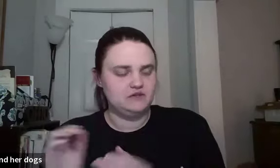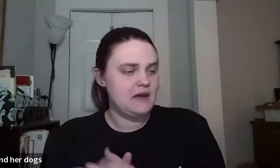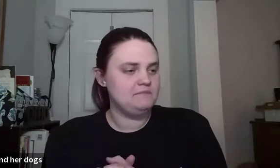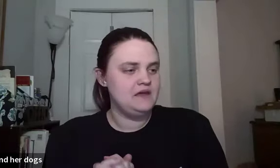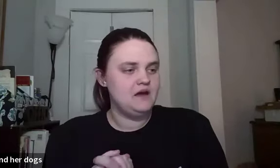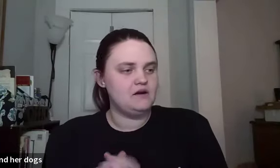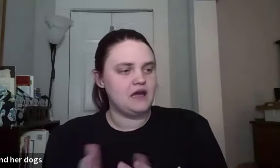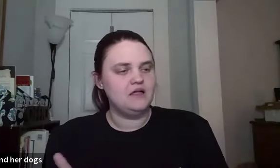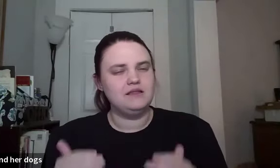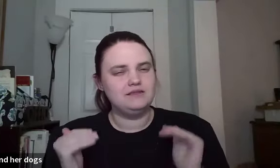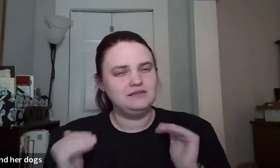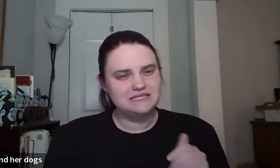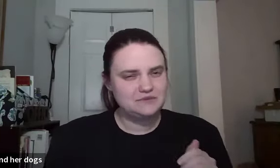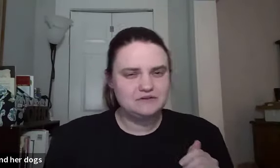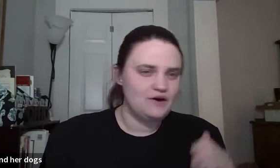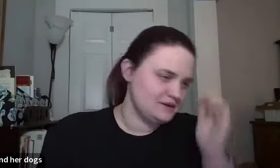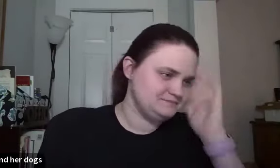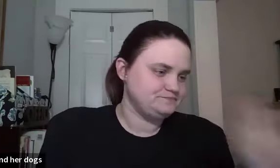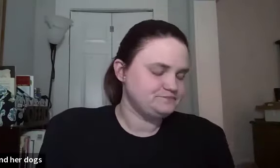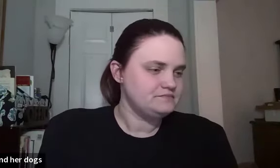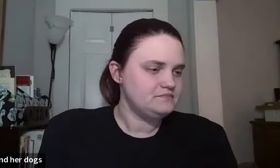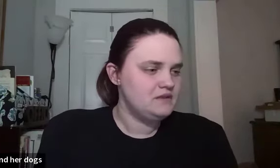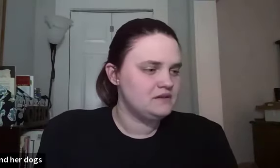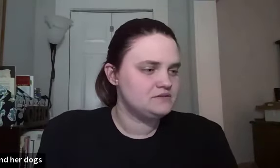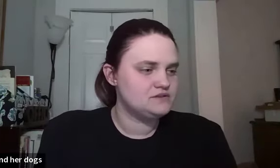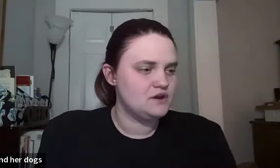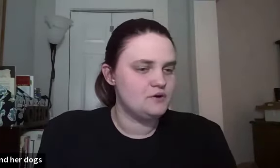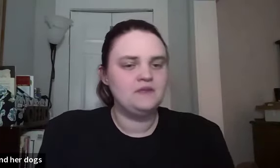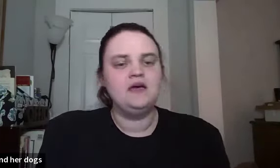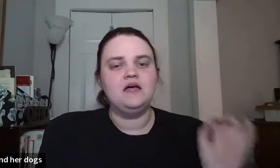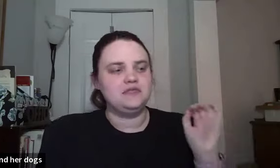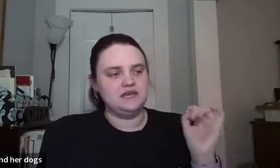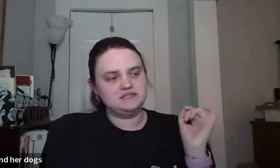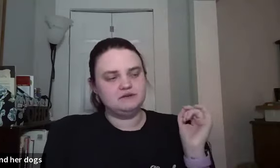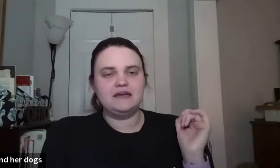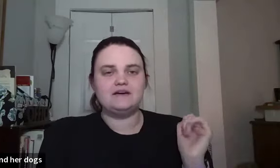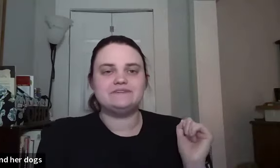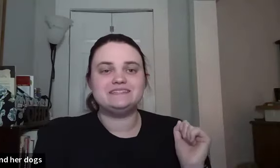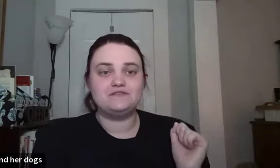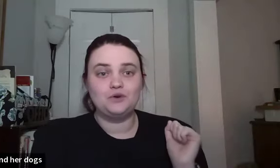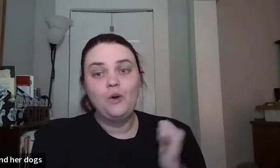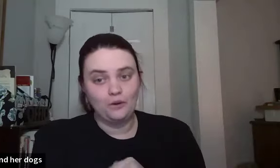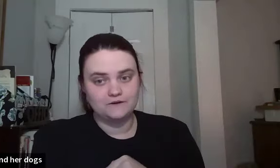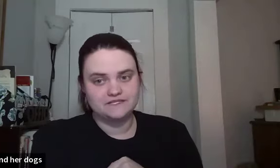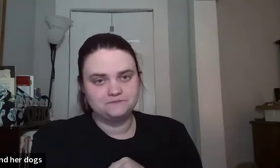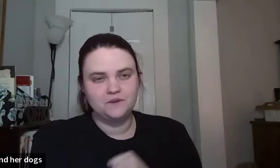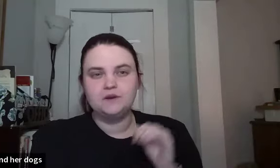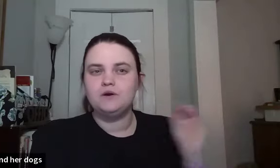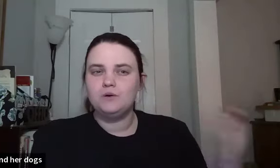that. Okay, let's move on. So the next one I have is the sign for horse. Horse